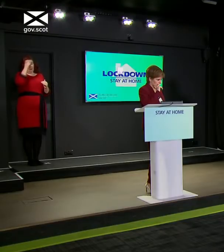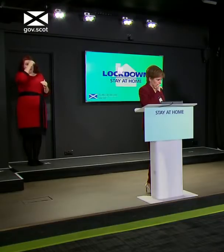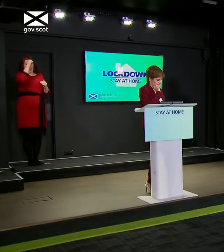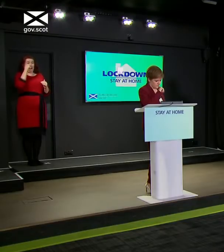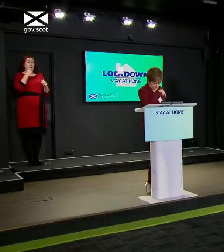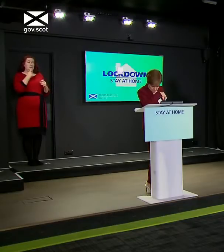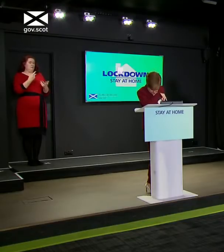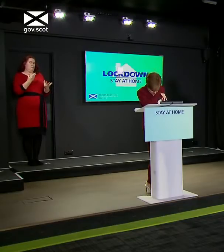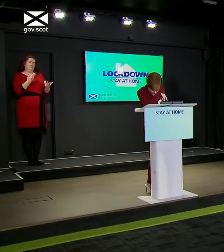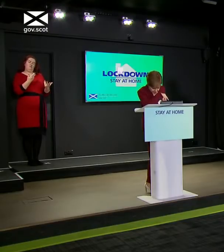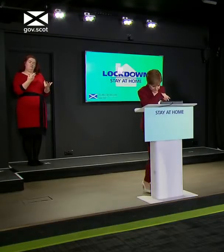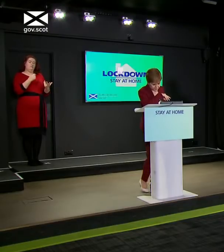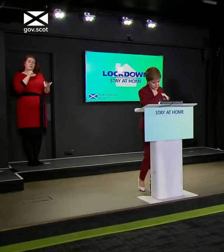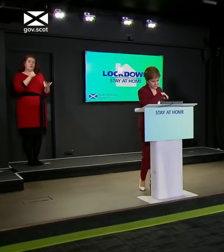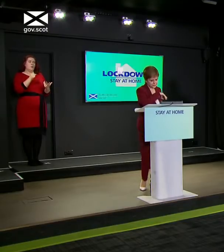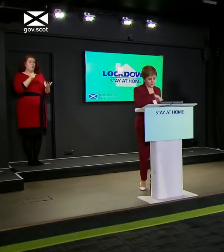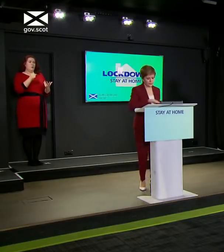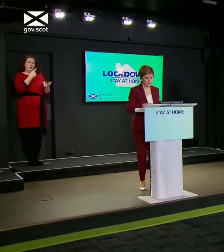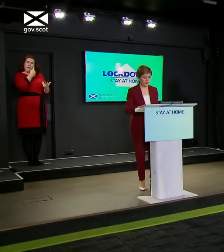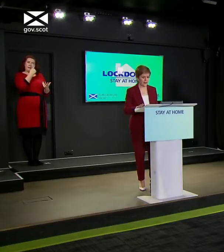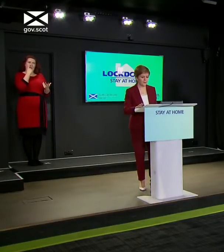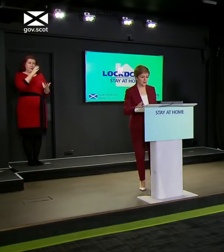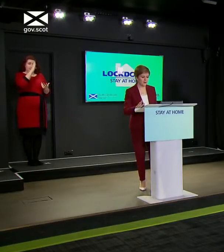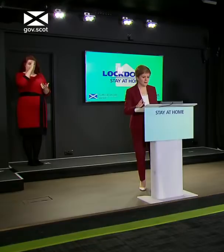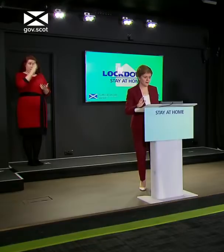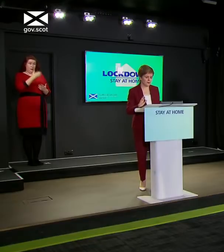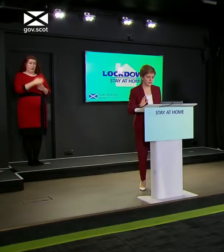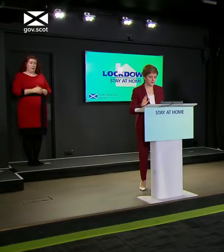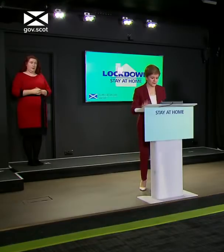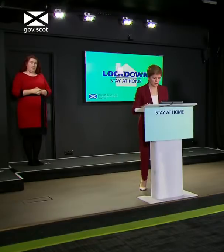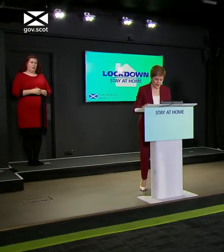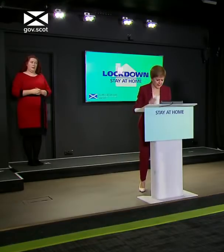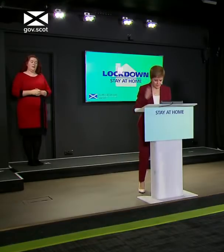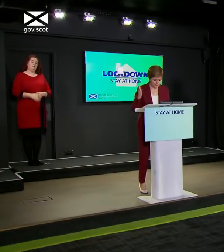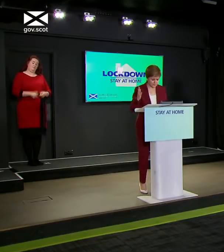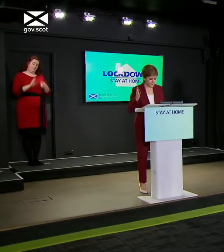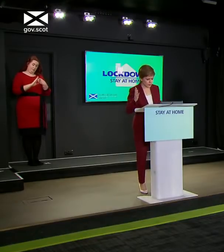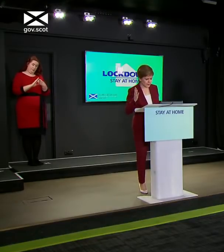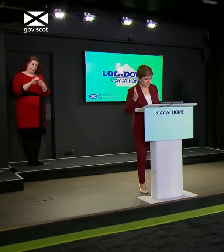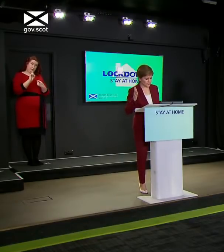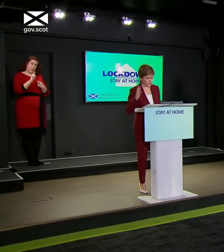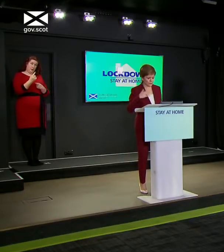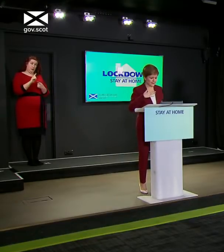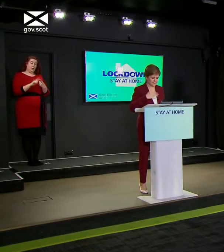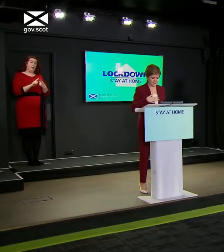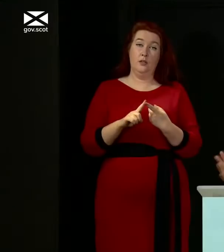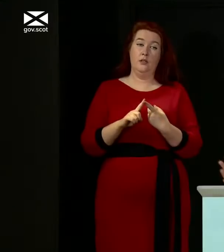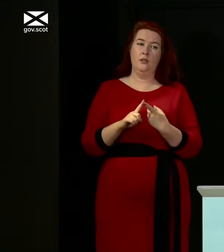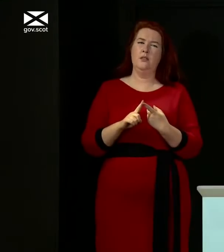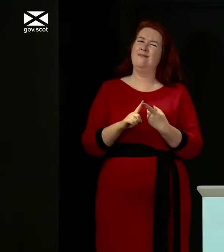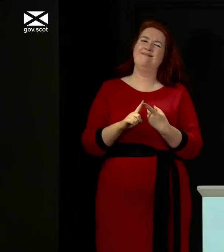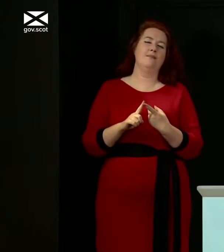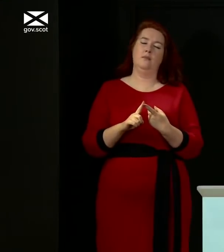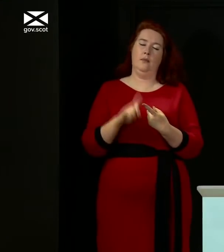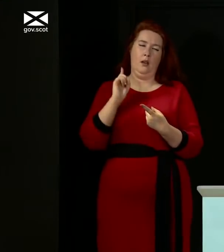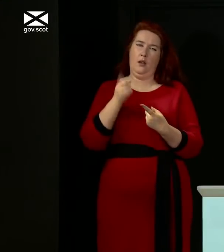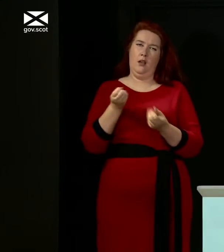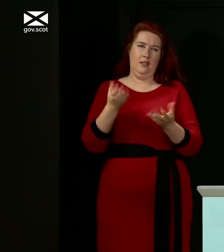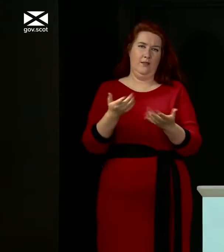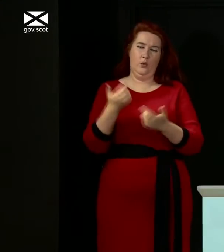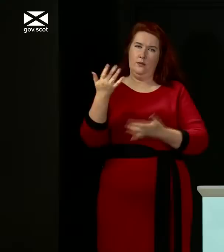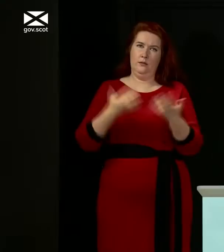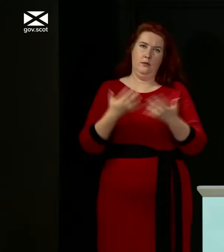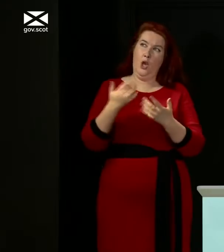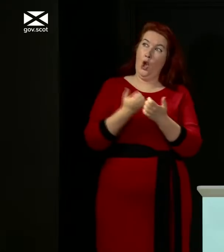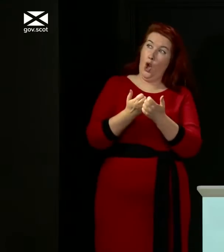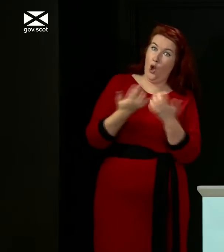is a danger. What is the evidence that there is a danger? First of all, I'm not going to give you figures. I can't give you figures right now